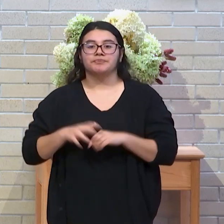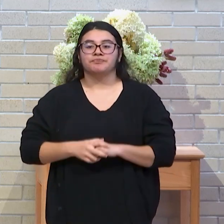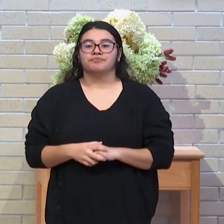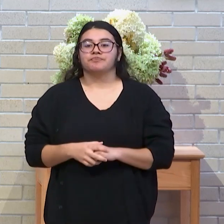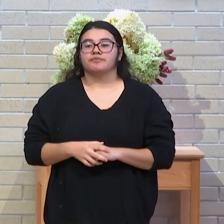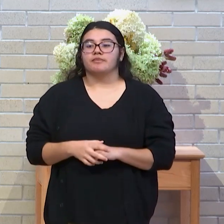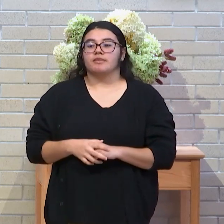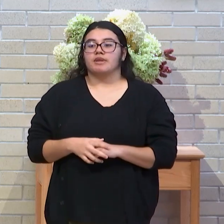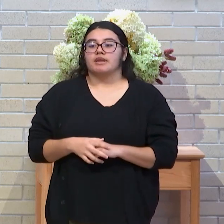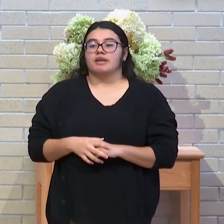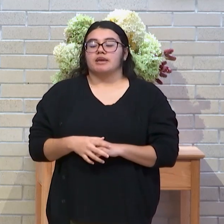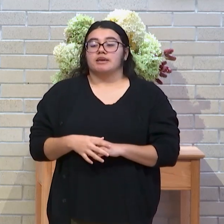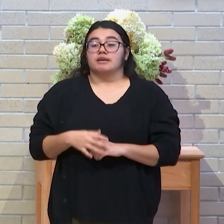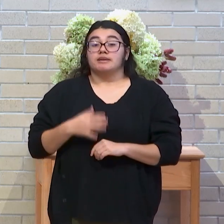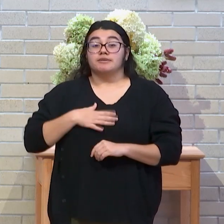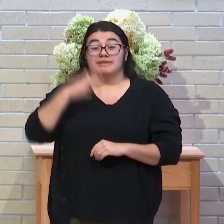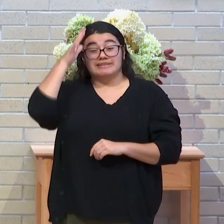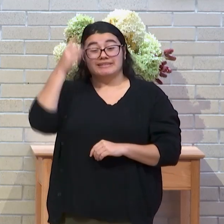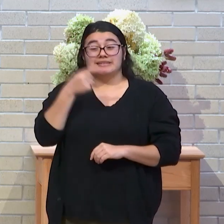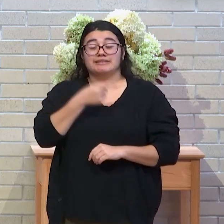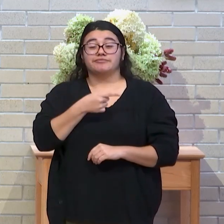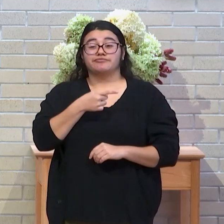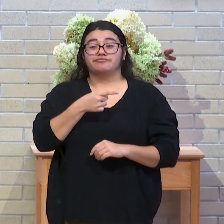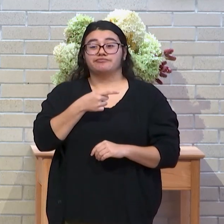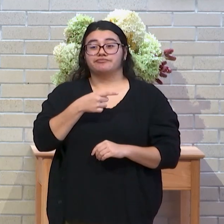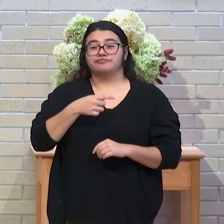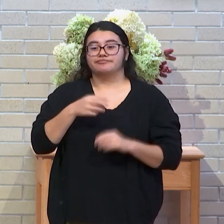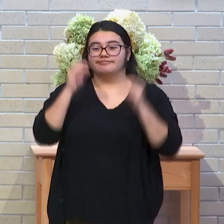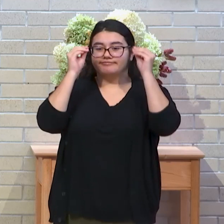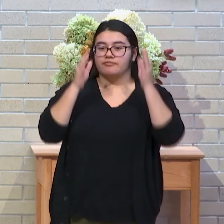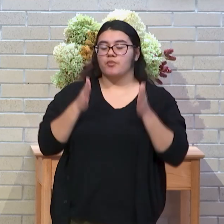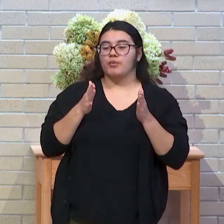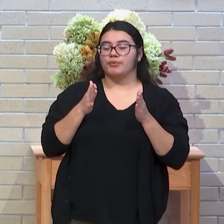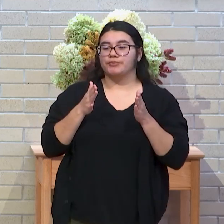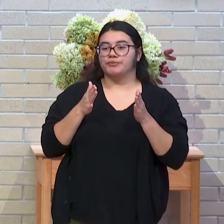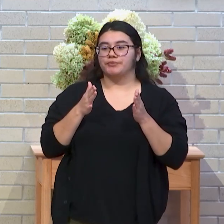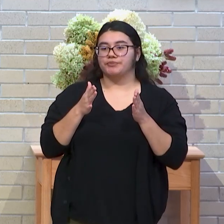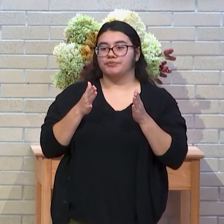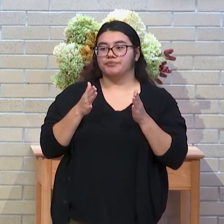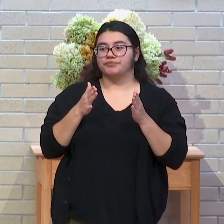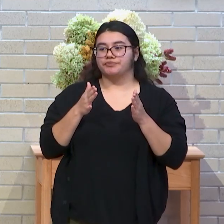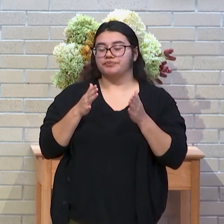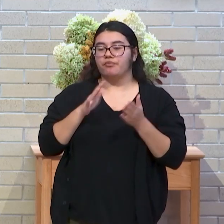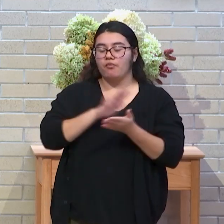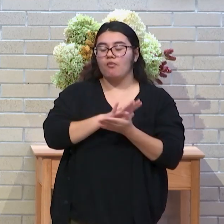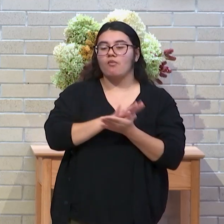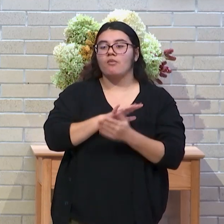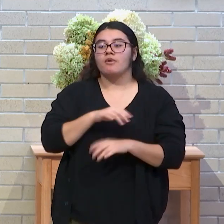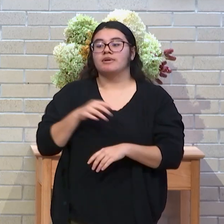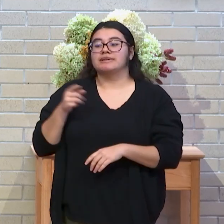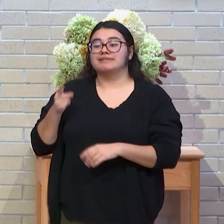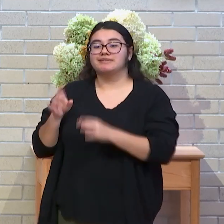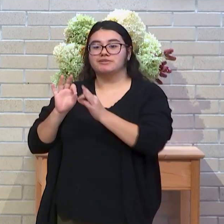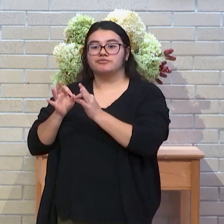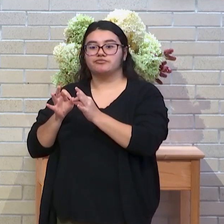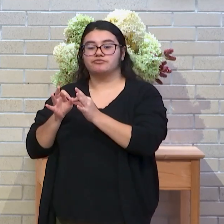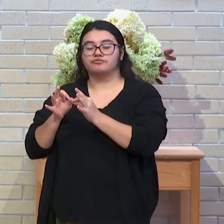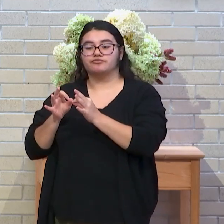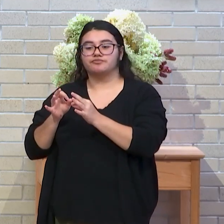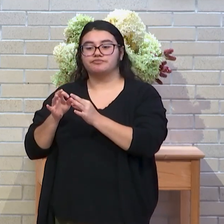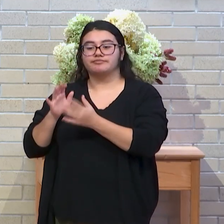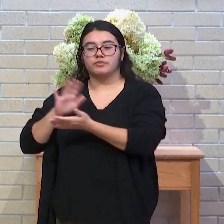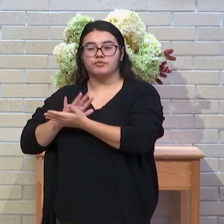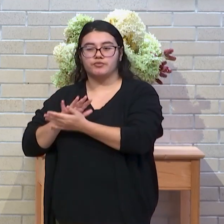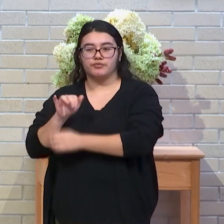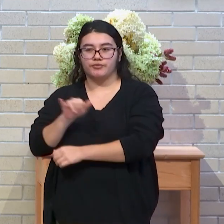he's on the board of the Deaf Olympics. My host mother is a professor, and she's also an interpreter herself. She mostly interprets for my host father whenever we